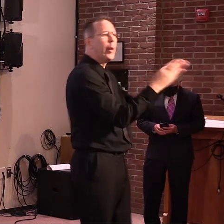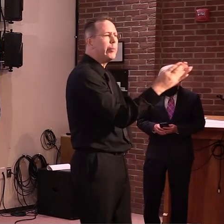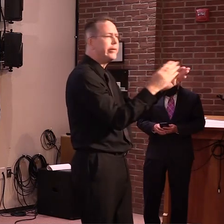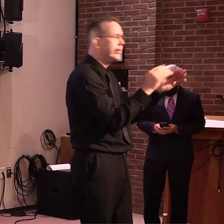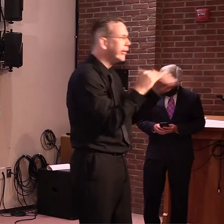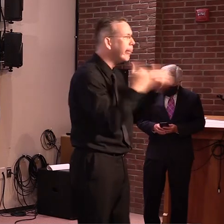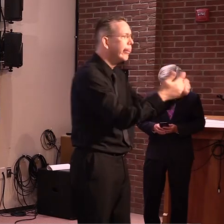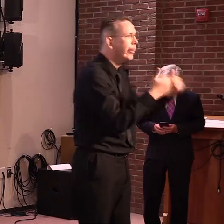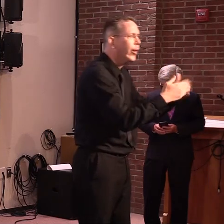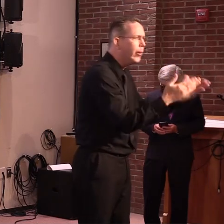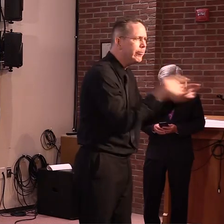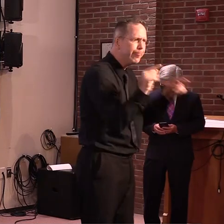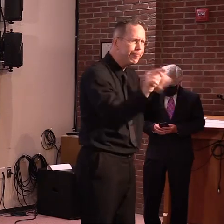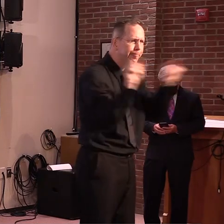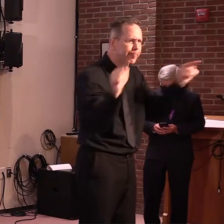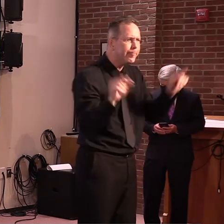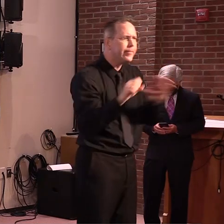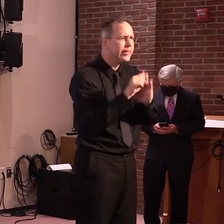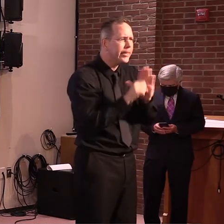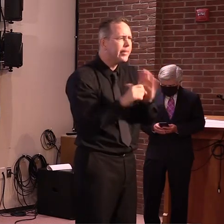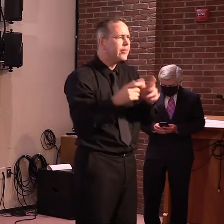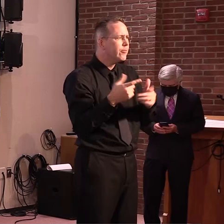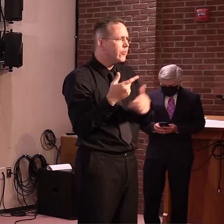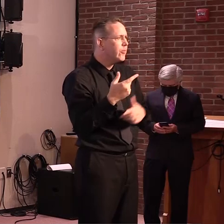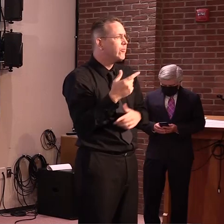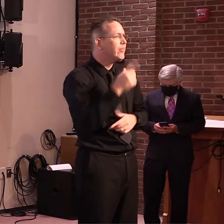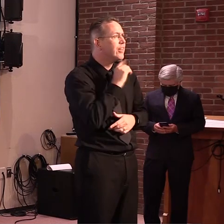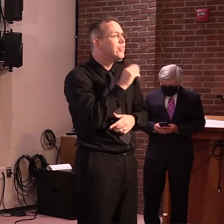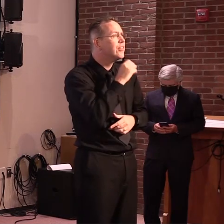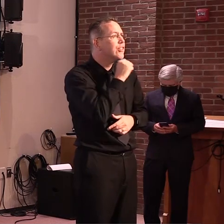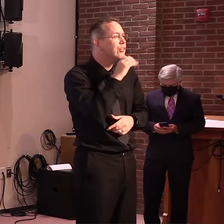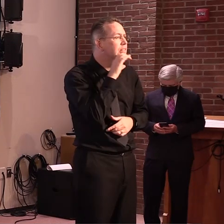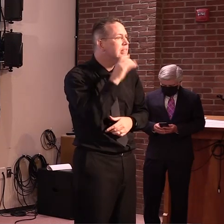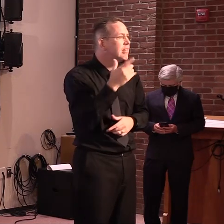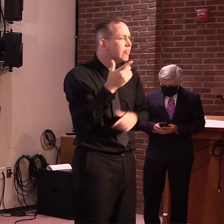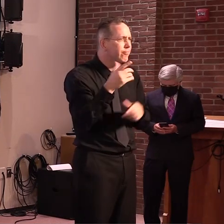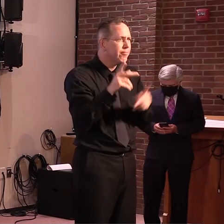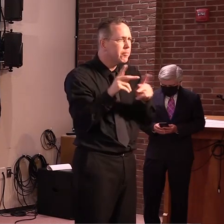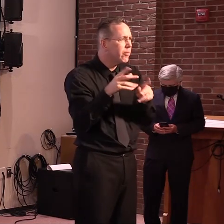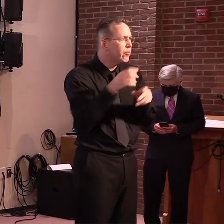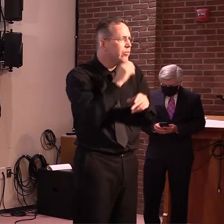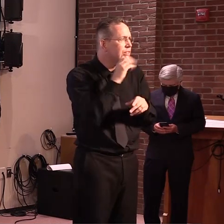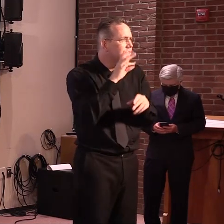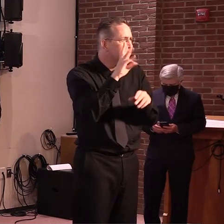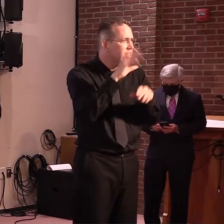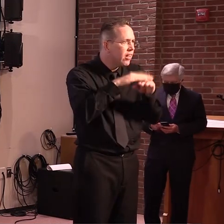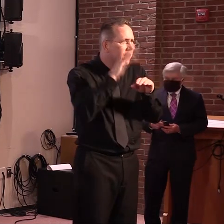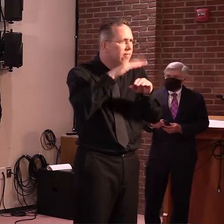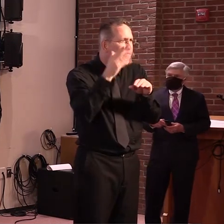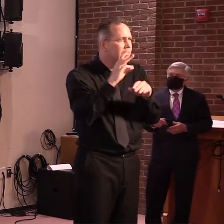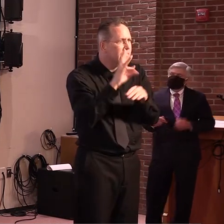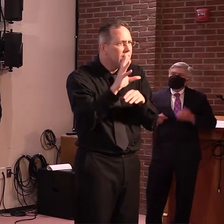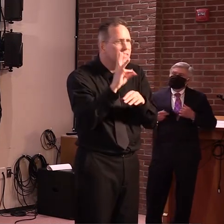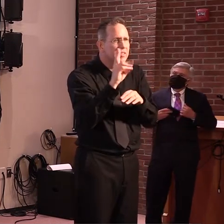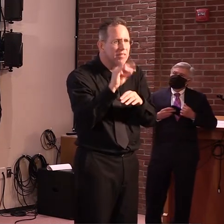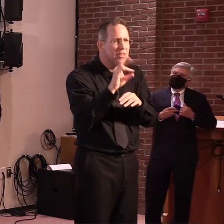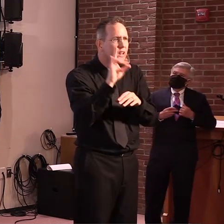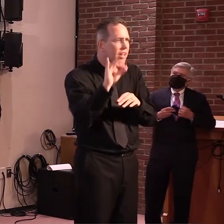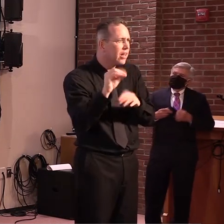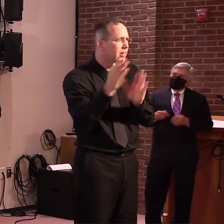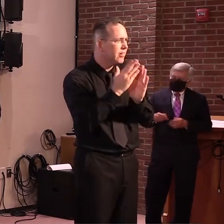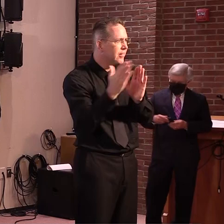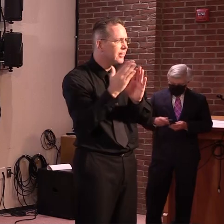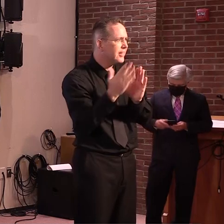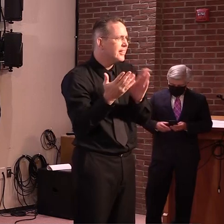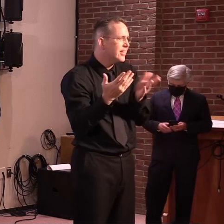you're in an age demographic that's whatever you want to call it, 60 or above, 65 or above, it's a fairly arbitrary cut